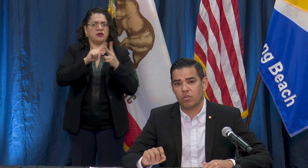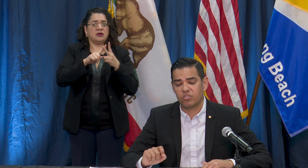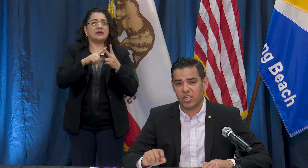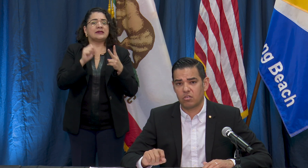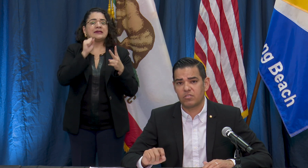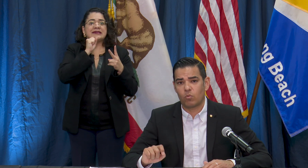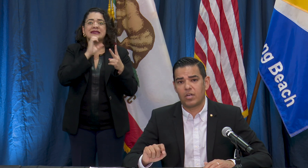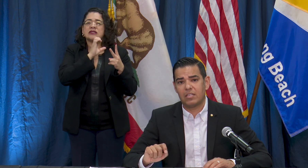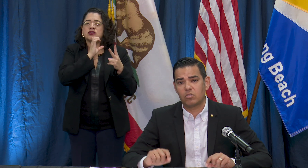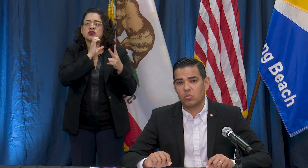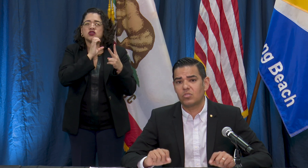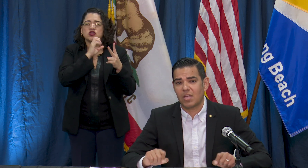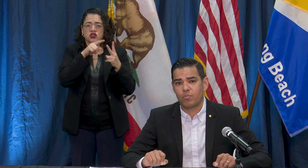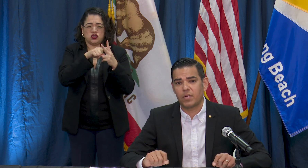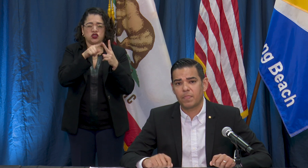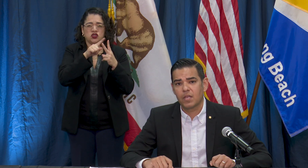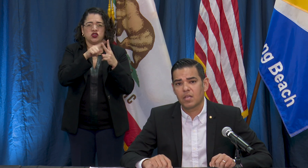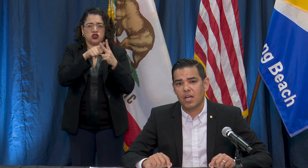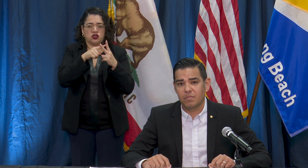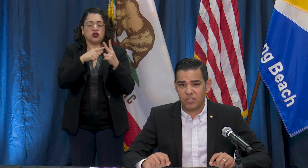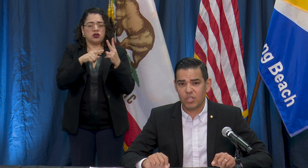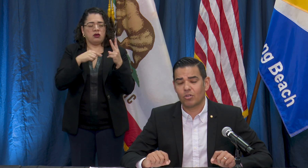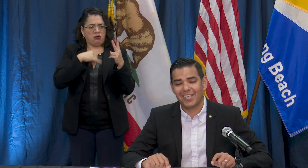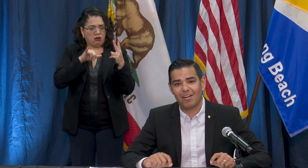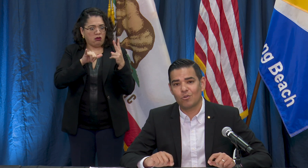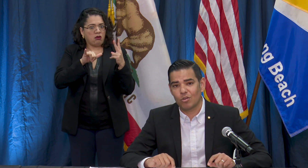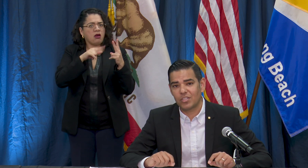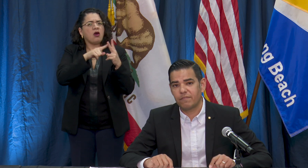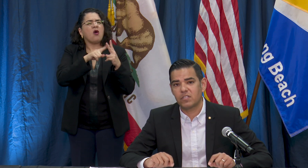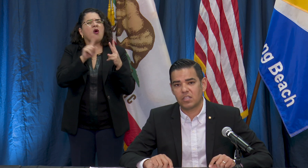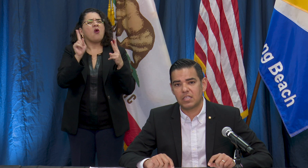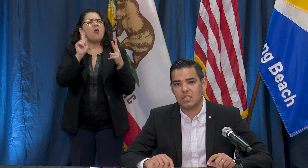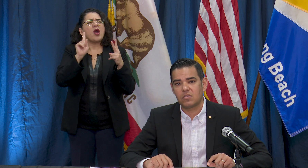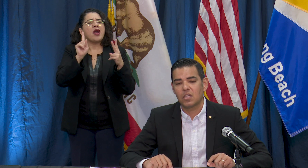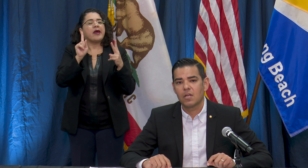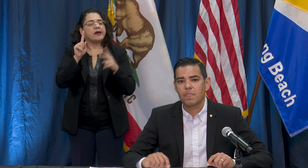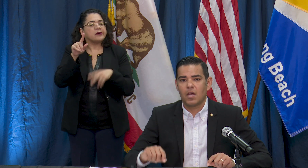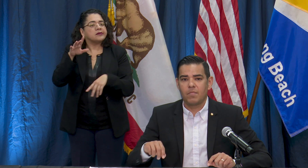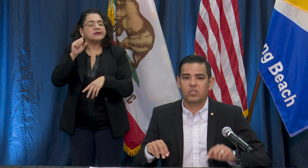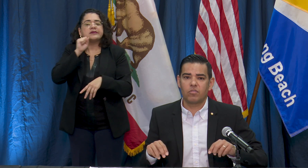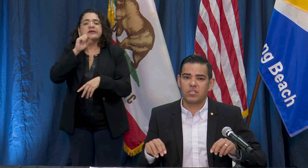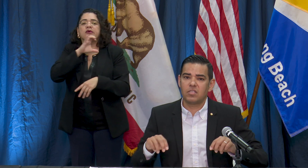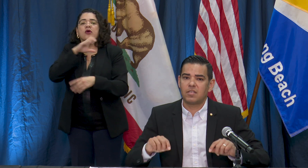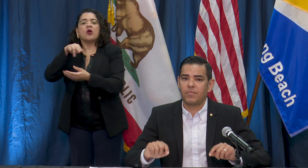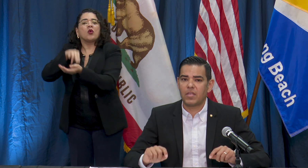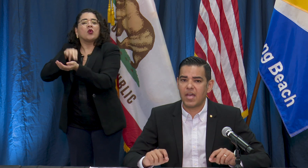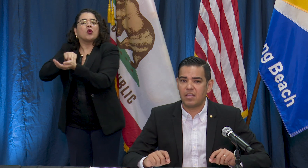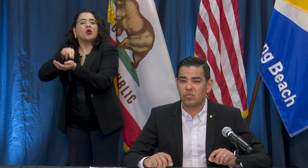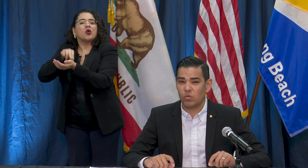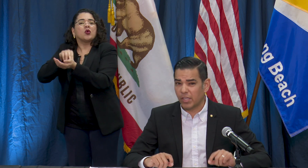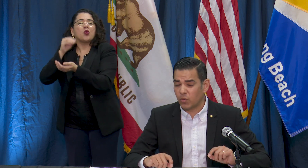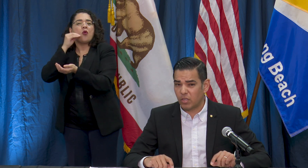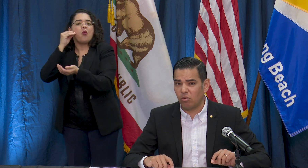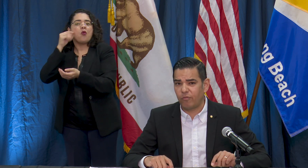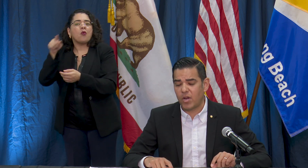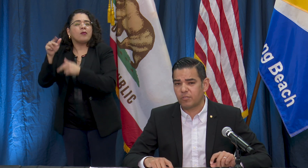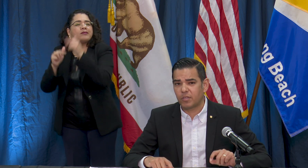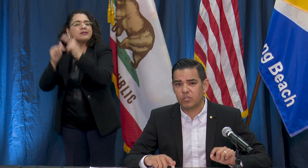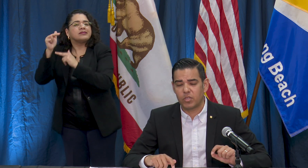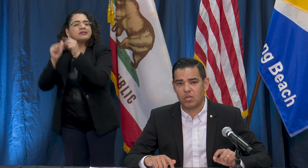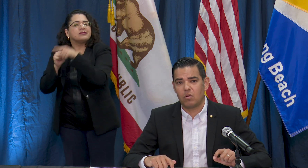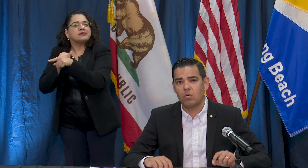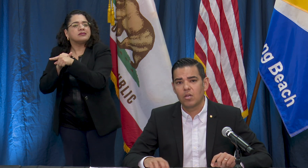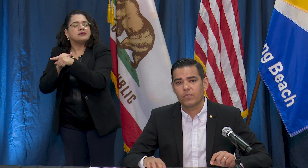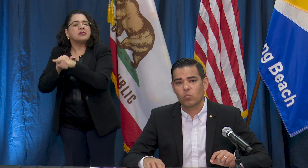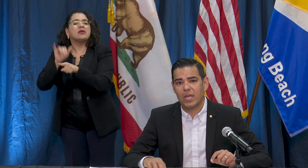cases that were their seniors that were in 2 separate senior care nursing facilities. And so this is something that is really critical for us,